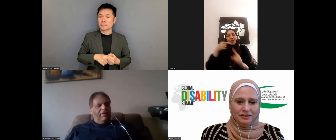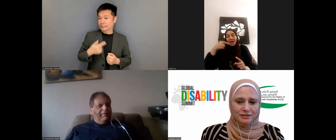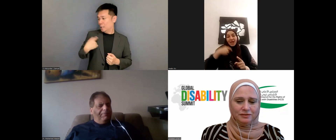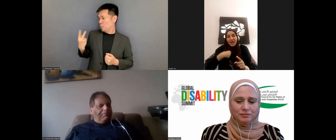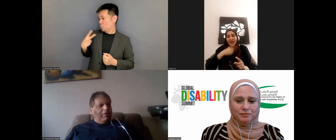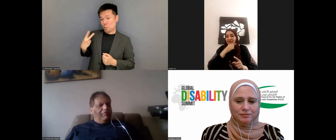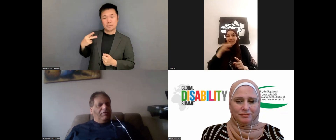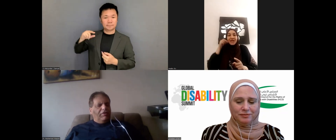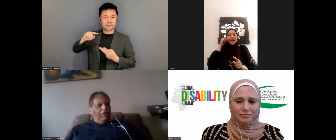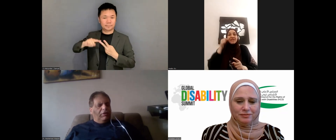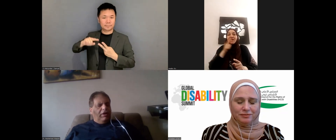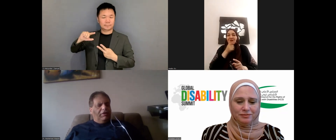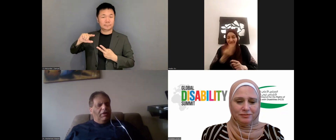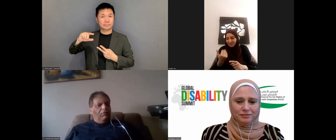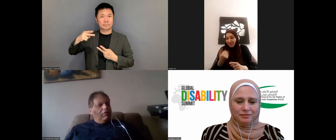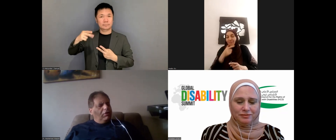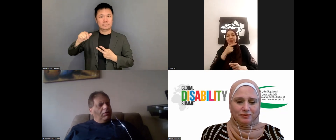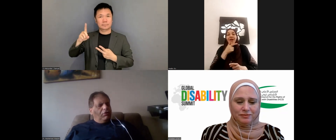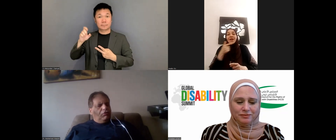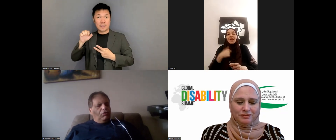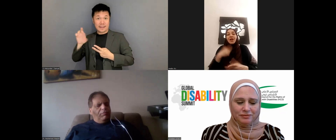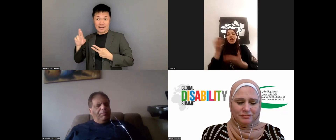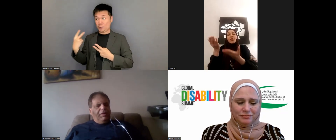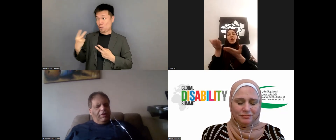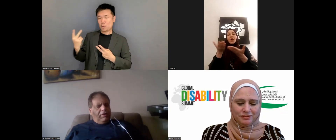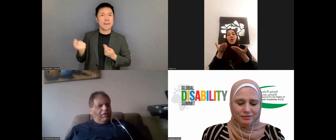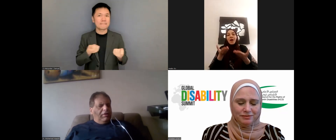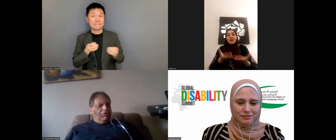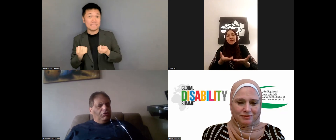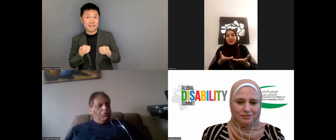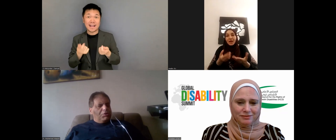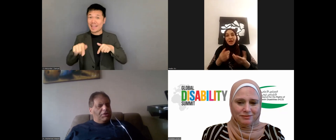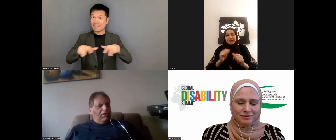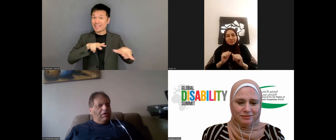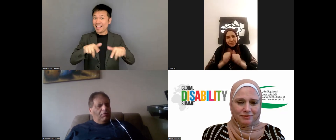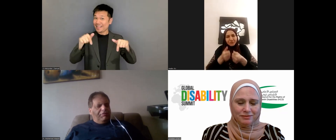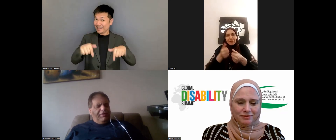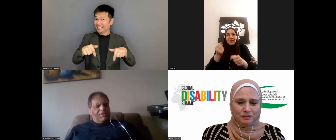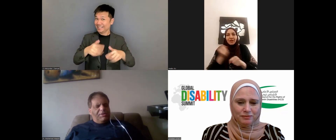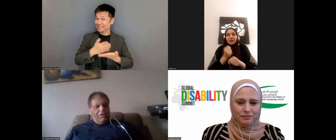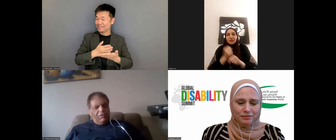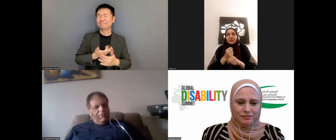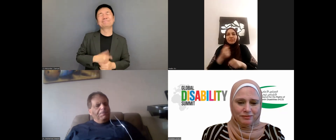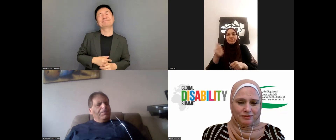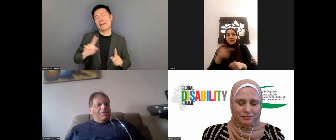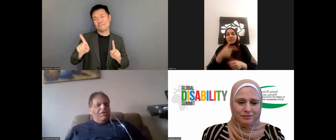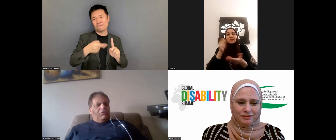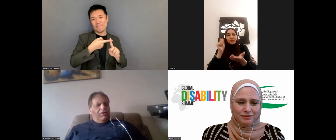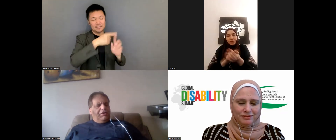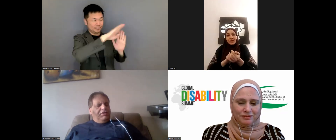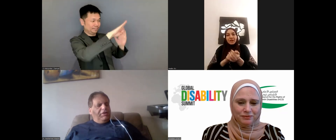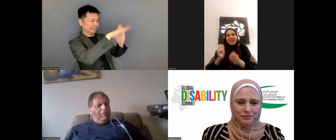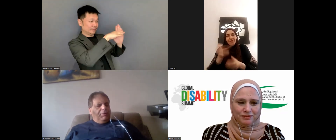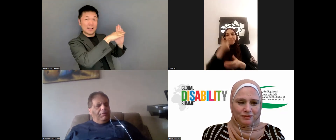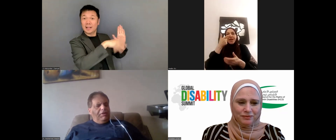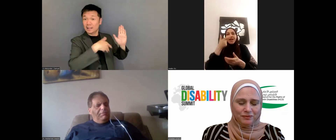this event, I would like now to maybe introduce our first session. Is that